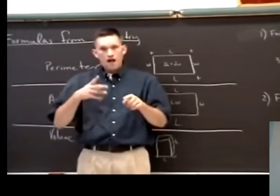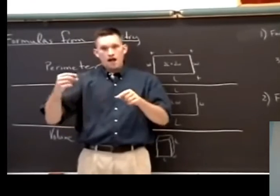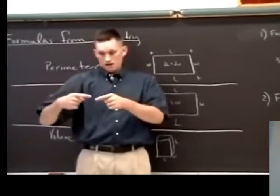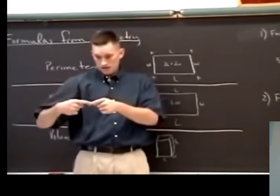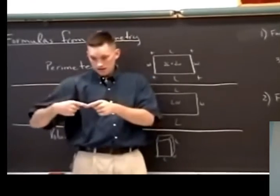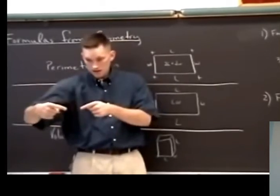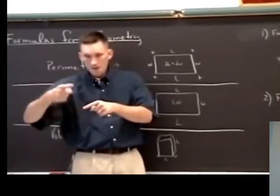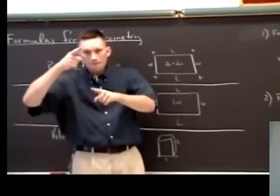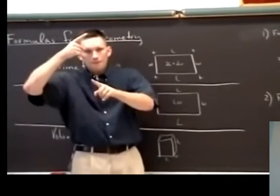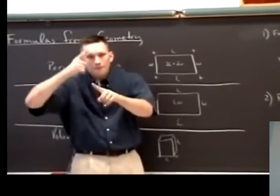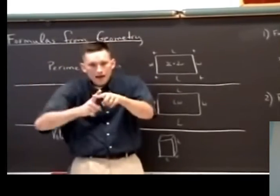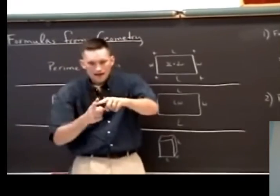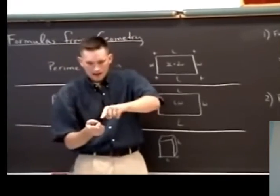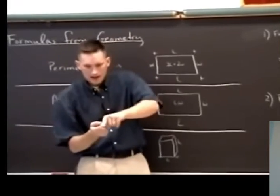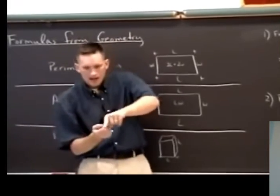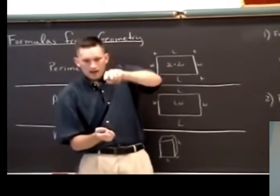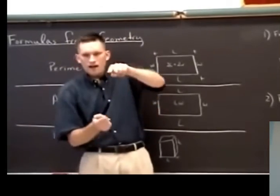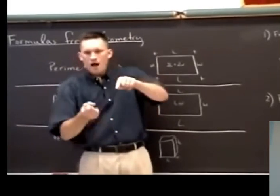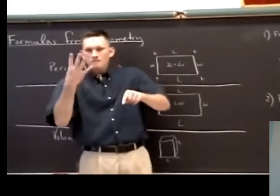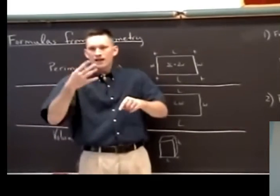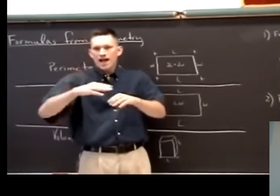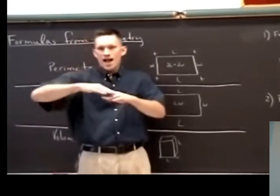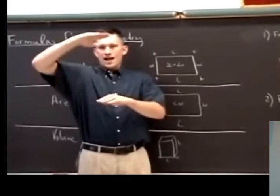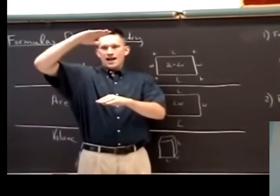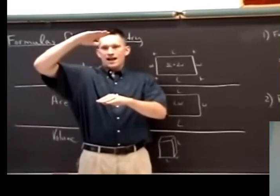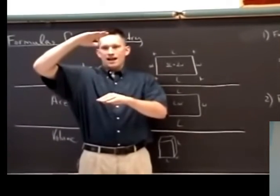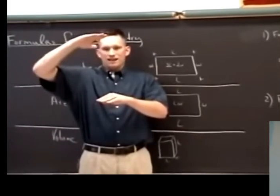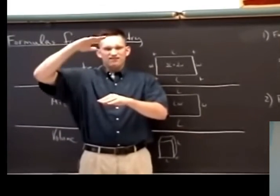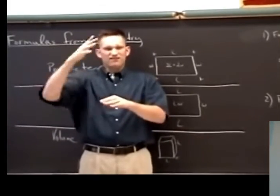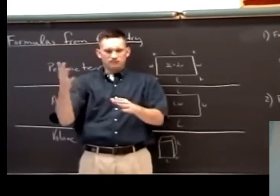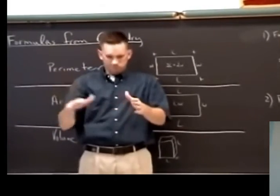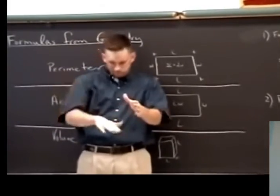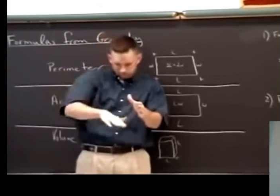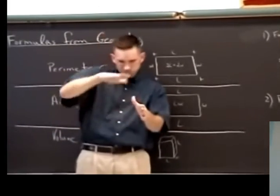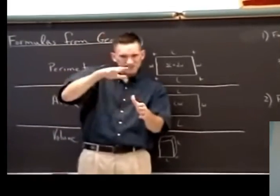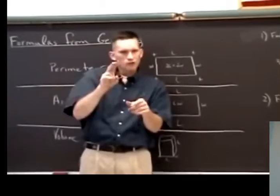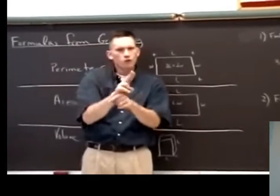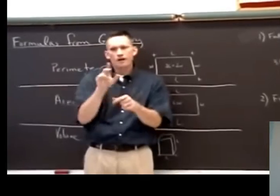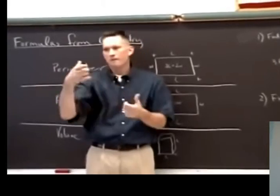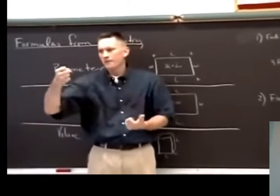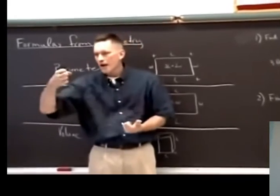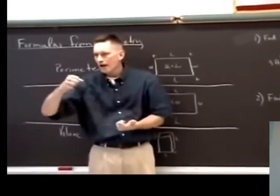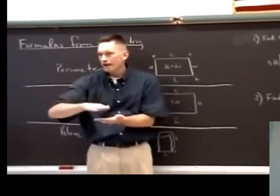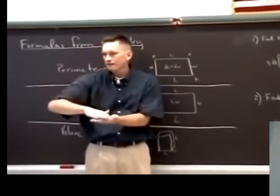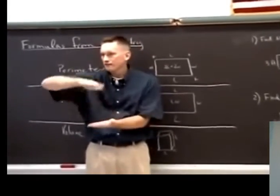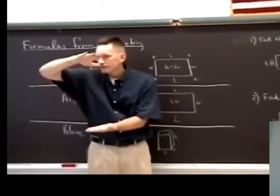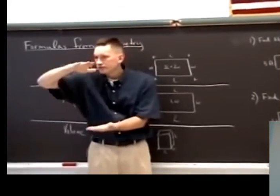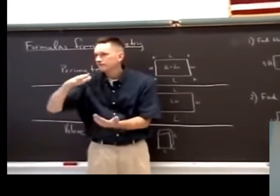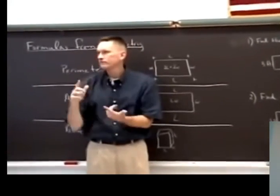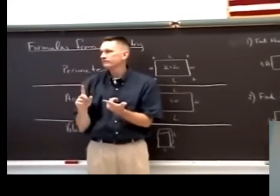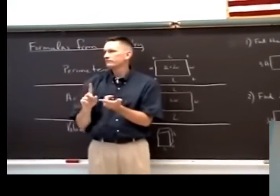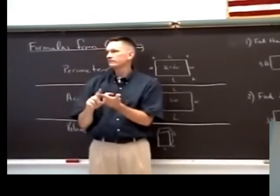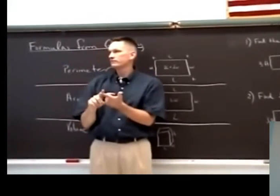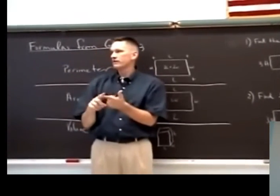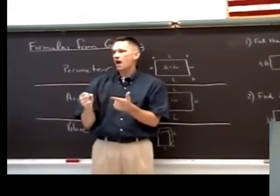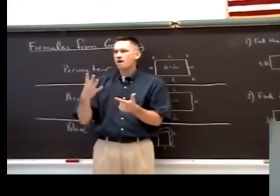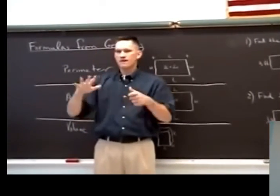A volume of an object has the length, the width, and now a height. So you would need